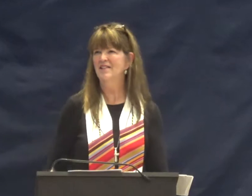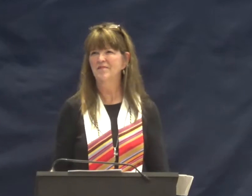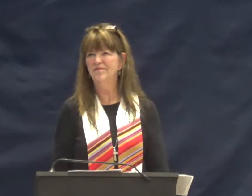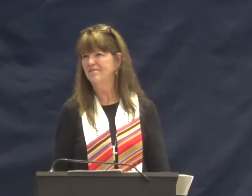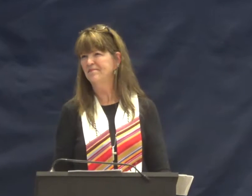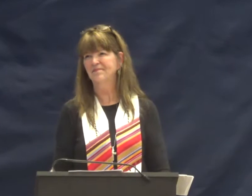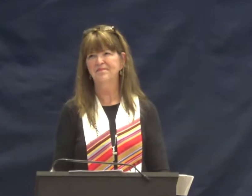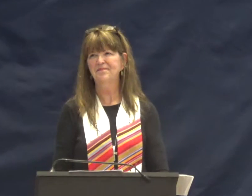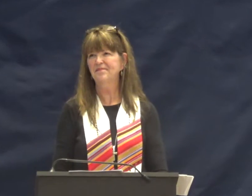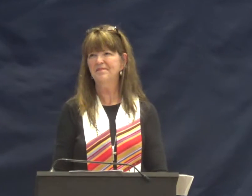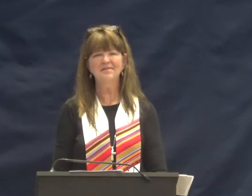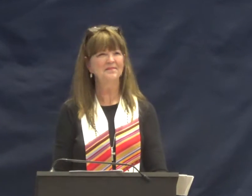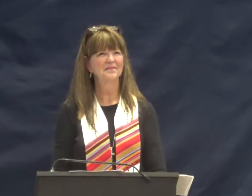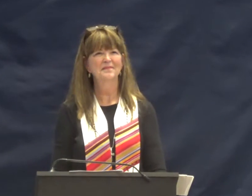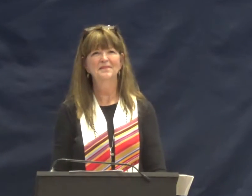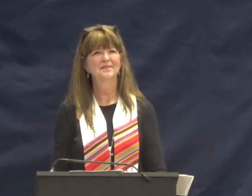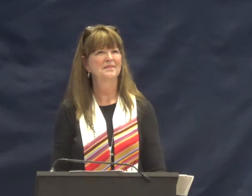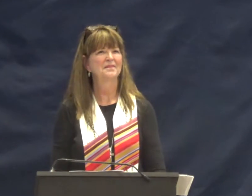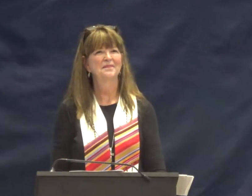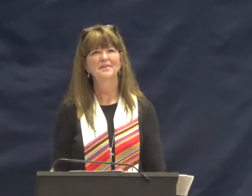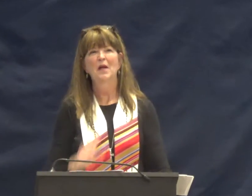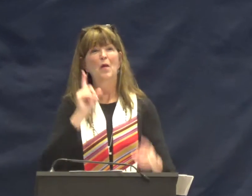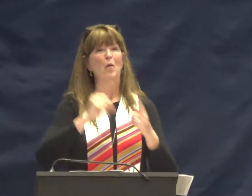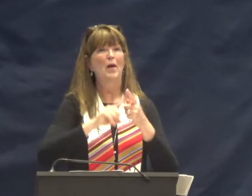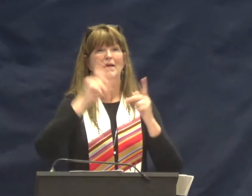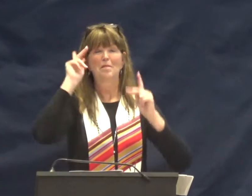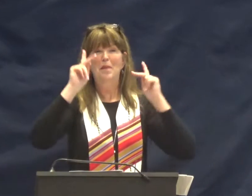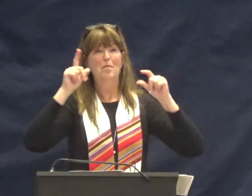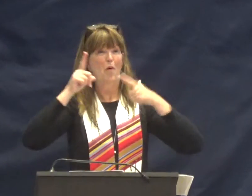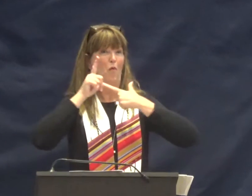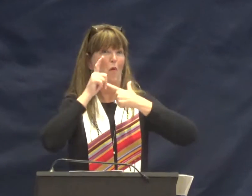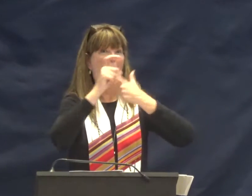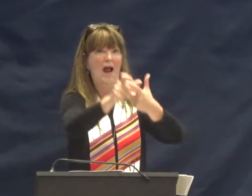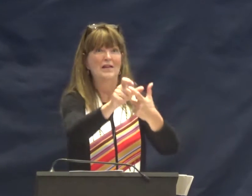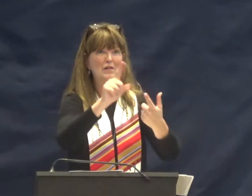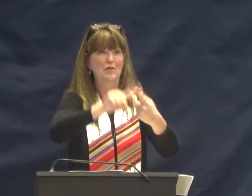We have not grown into what Jesus has intended us to be. Not yet.